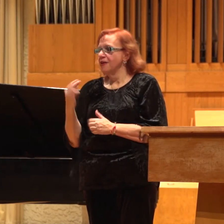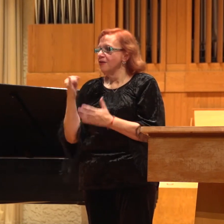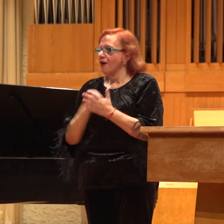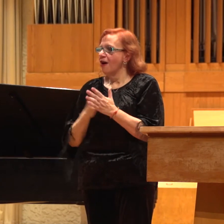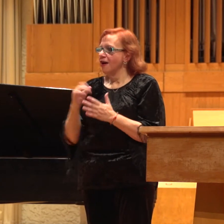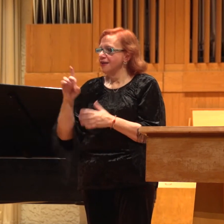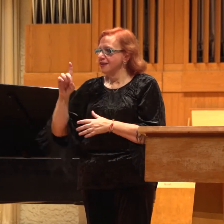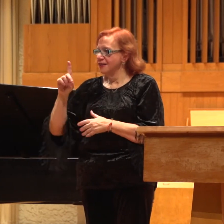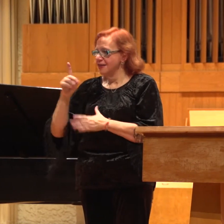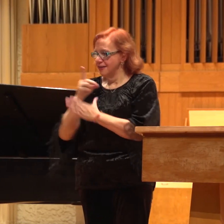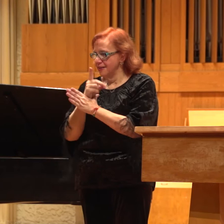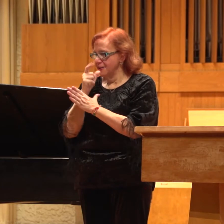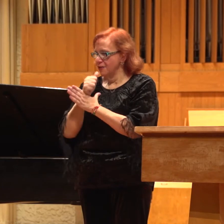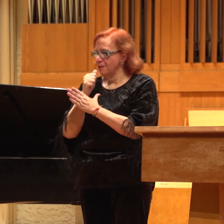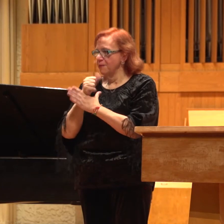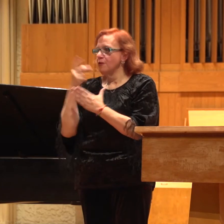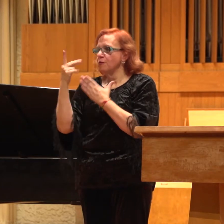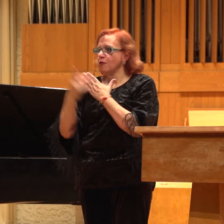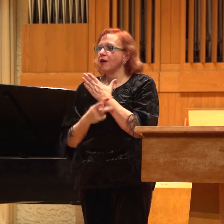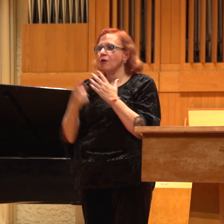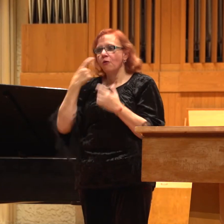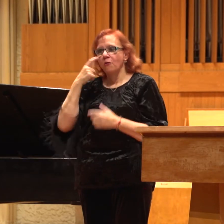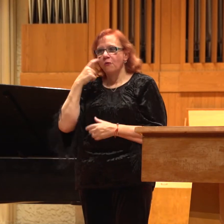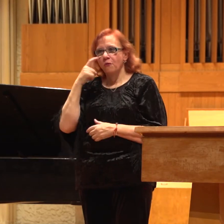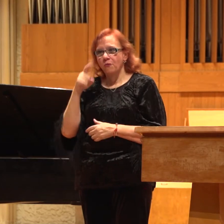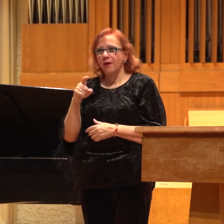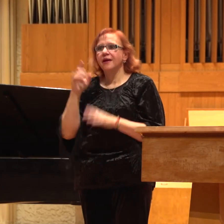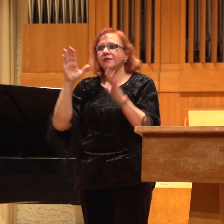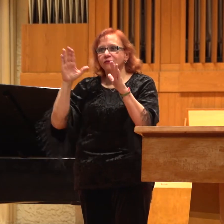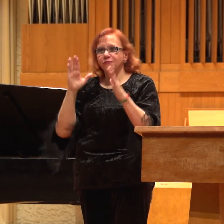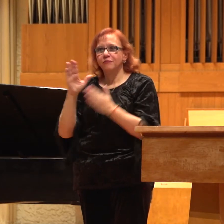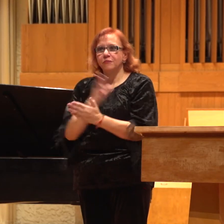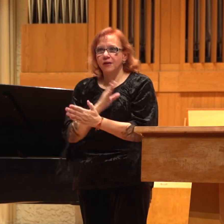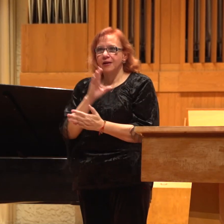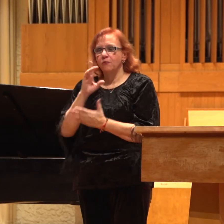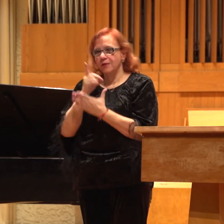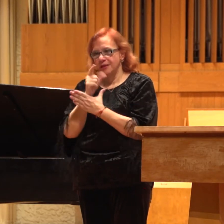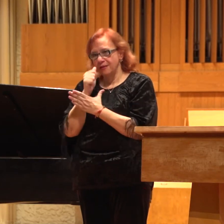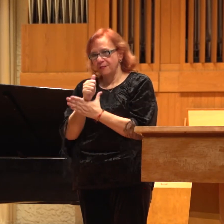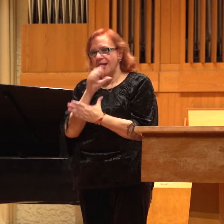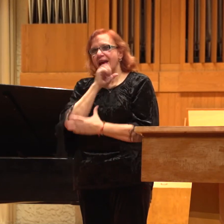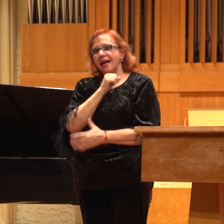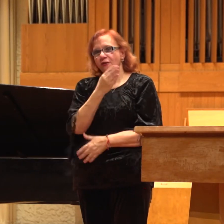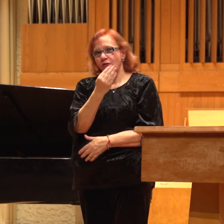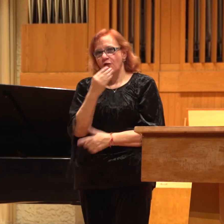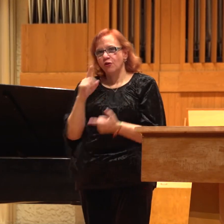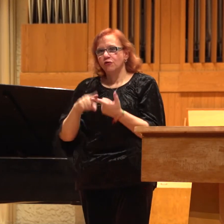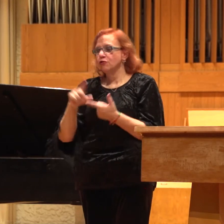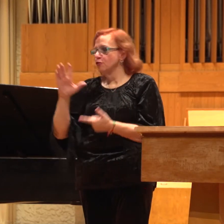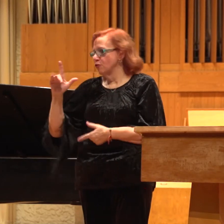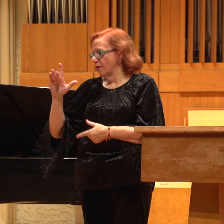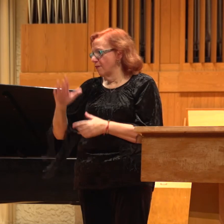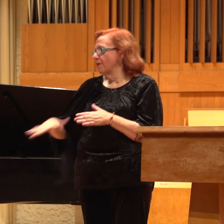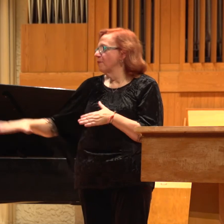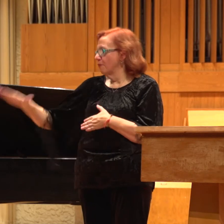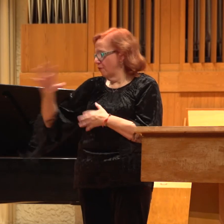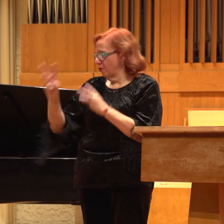Program, recognizing outstanding musicians with disabilities ages 14 to 25 from around the